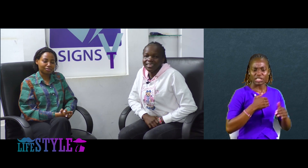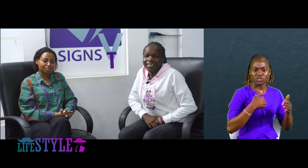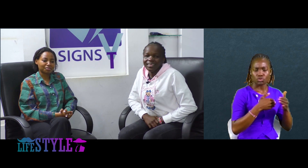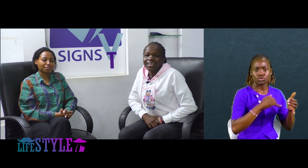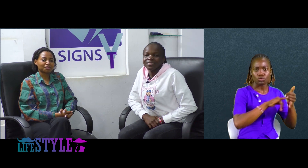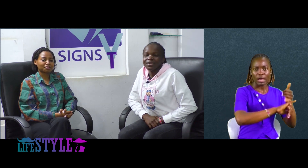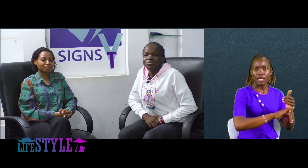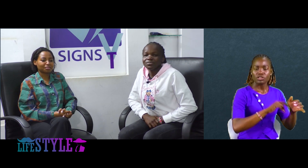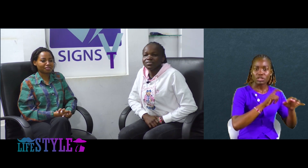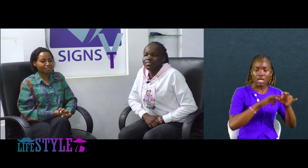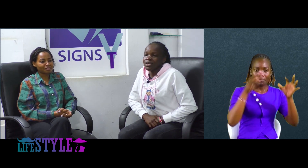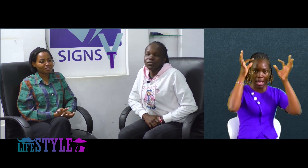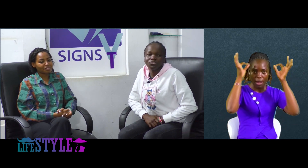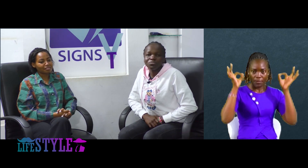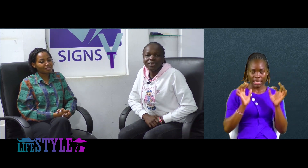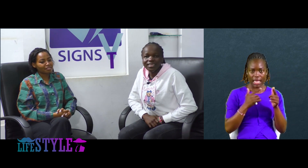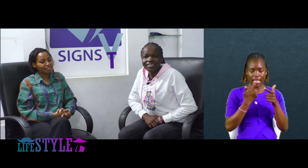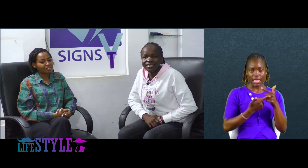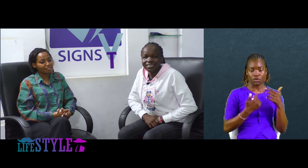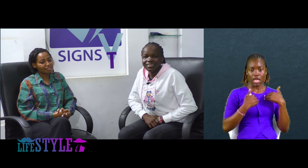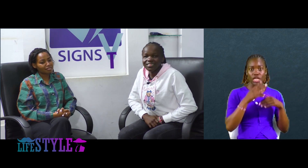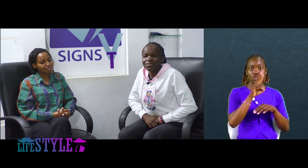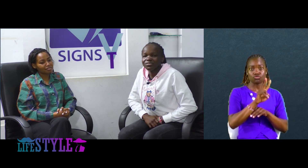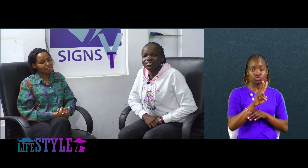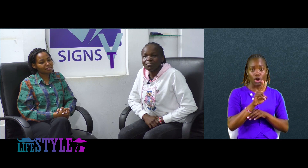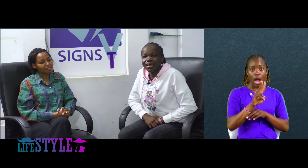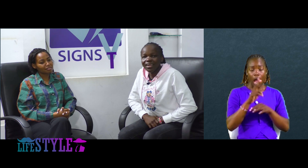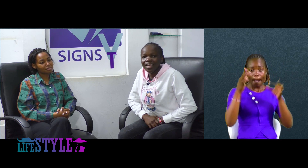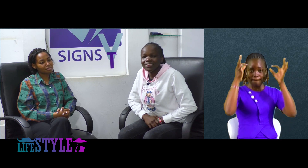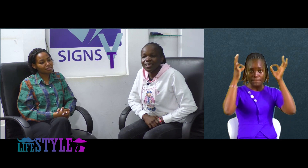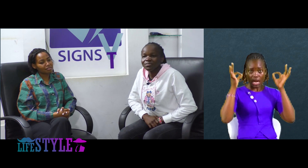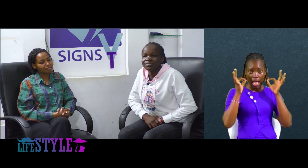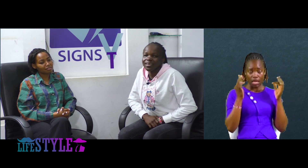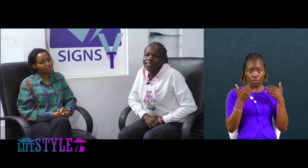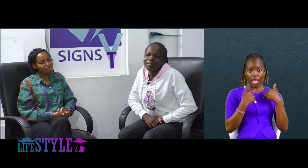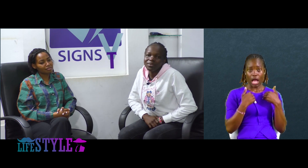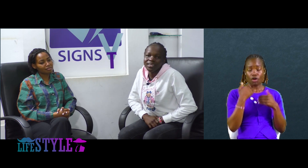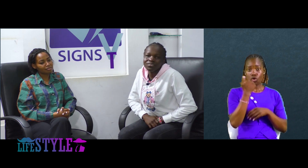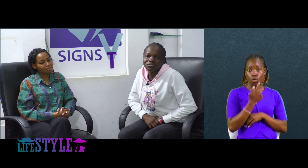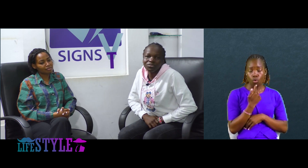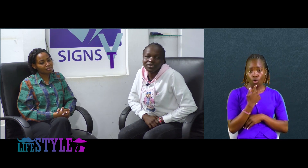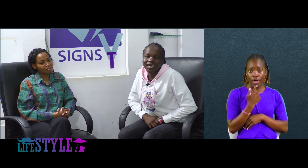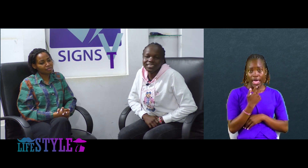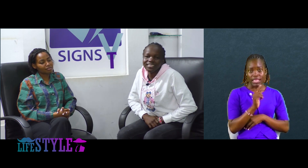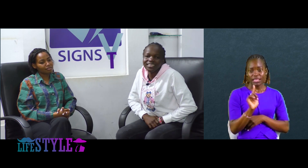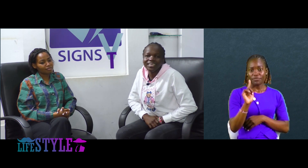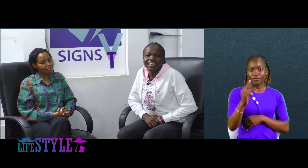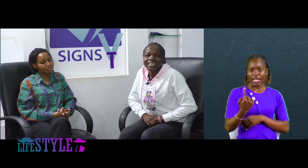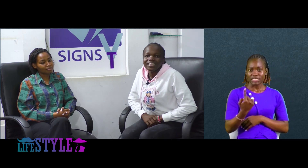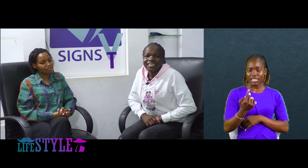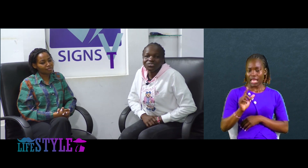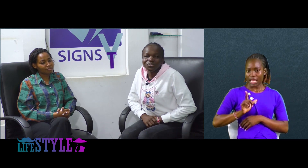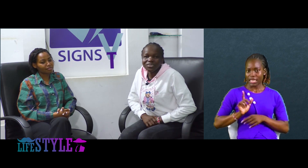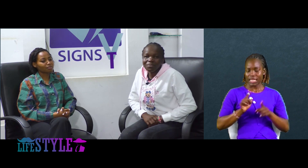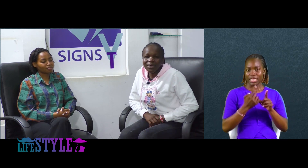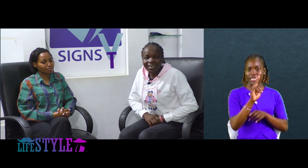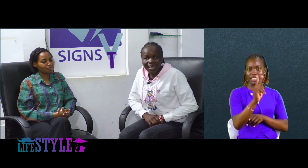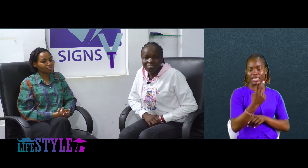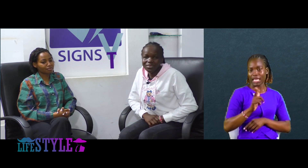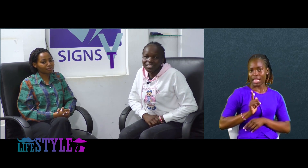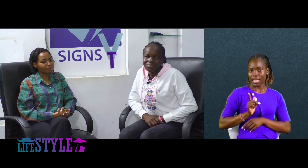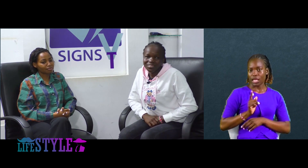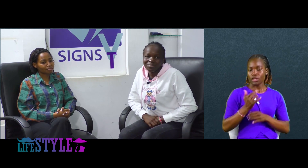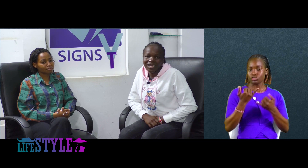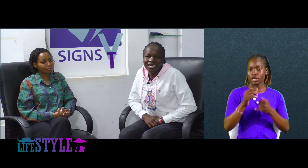wedding there were two brides. There was Tamara and there was the other bride called Cassie. So